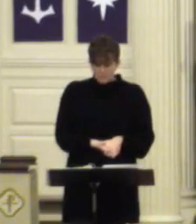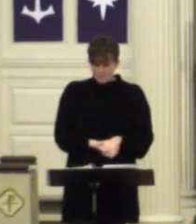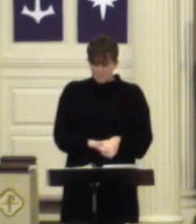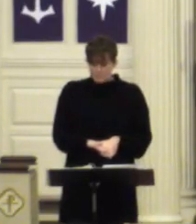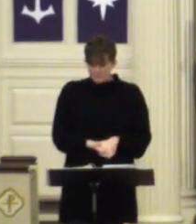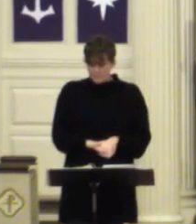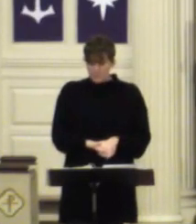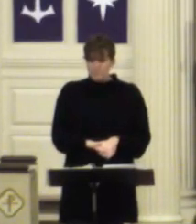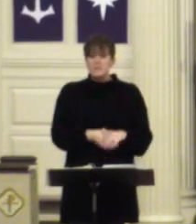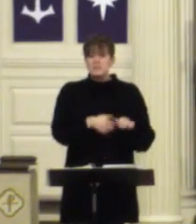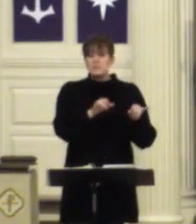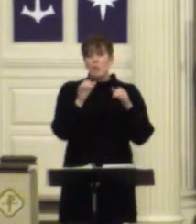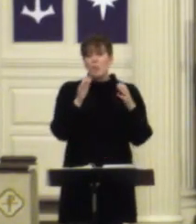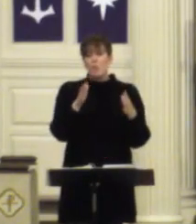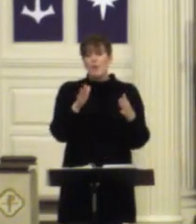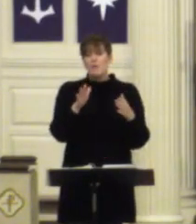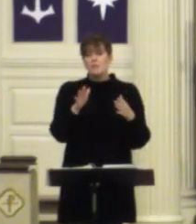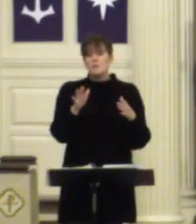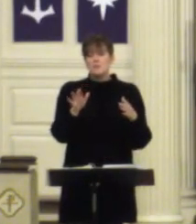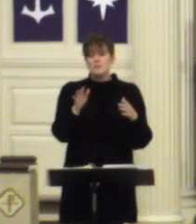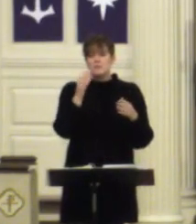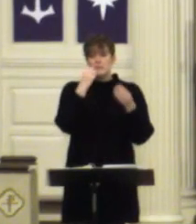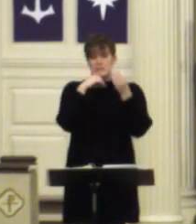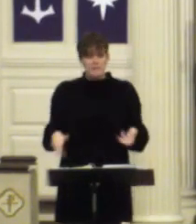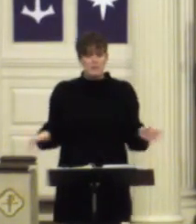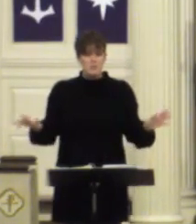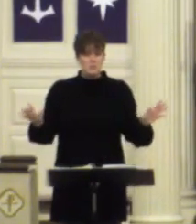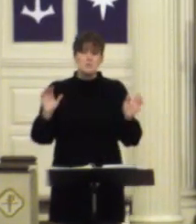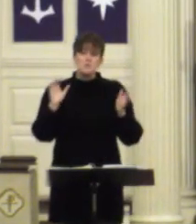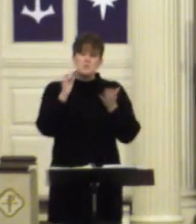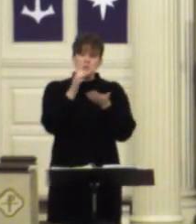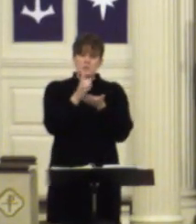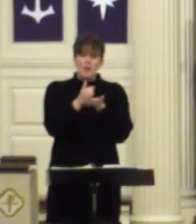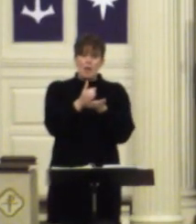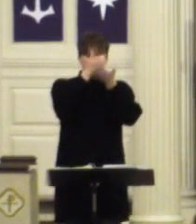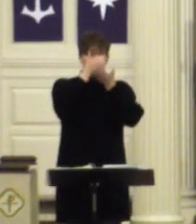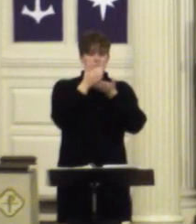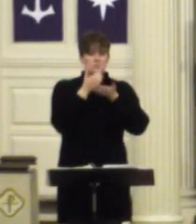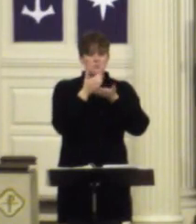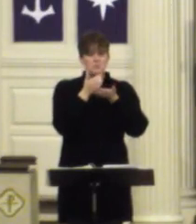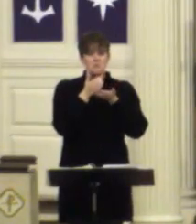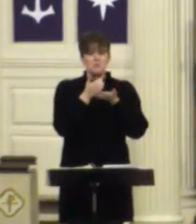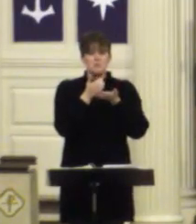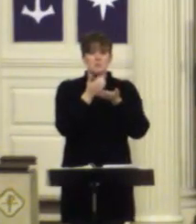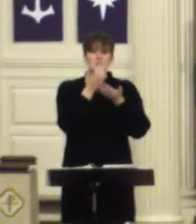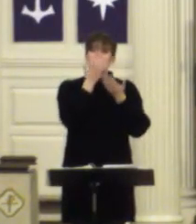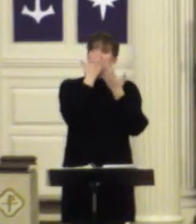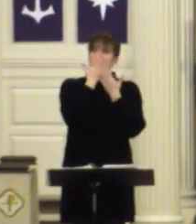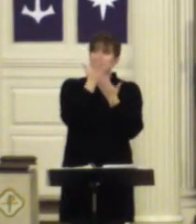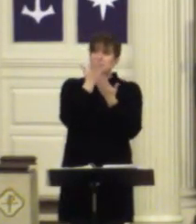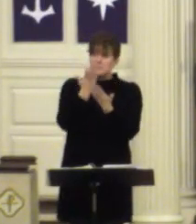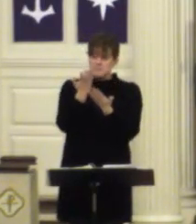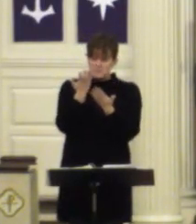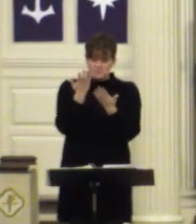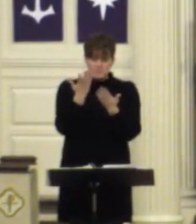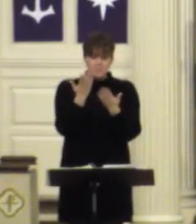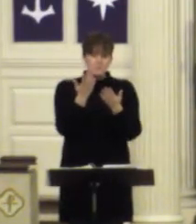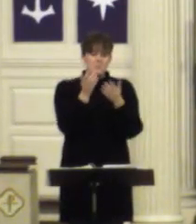In a similar way, when supper was ended, he took the chalice, and giving you thanks, he said the